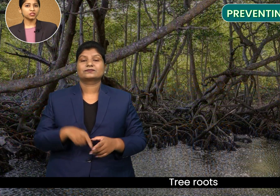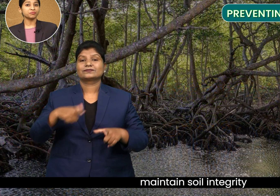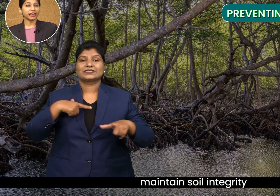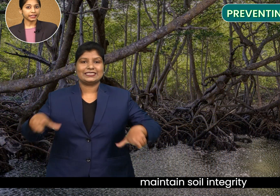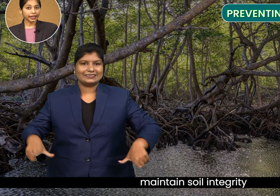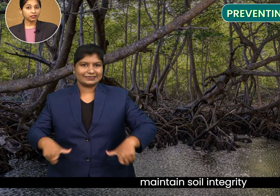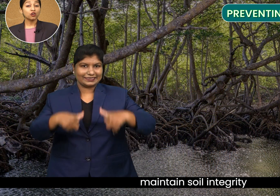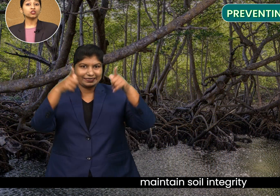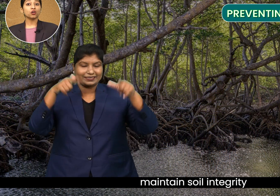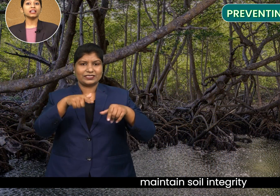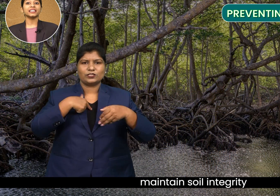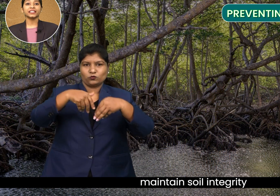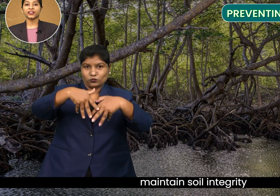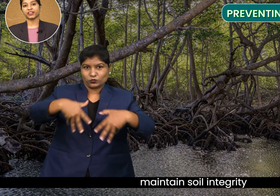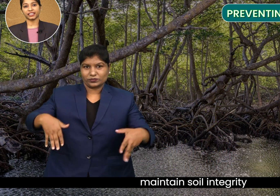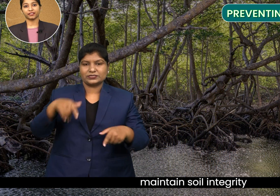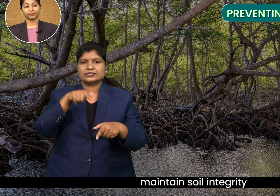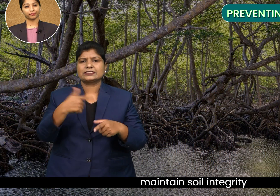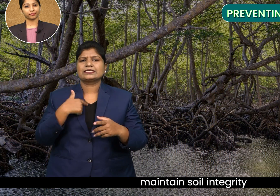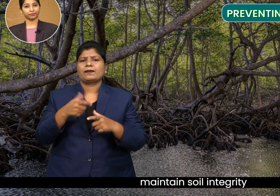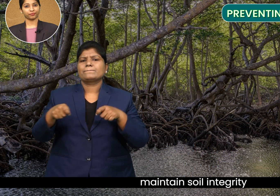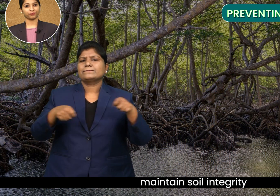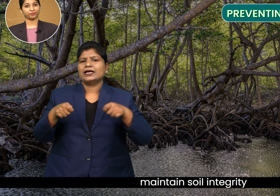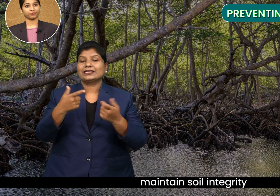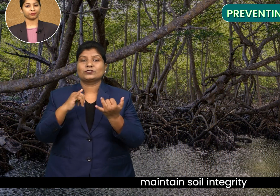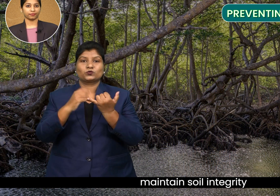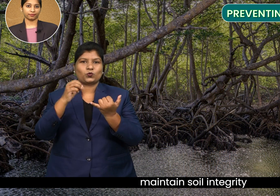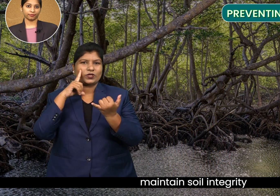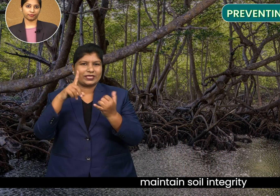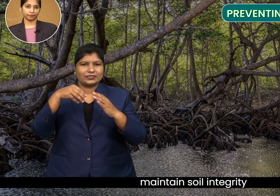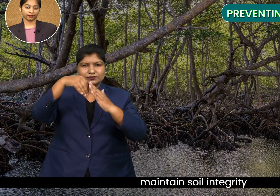Tree roots maintain soil integrity